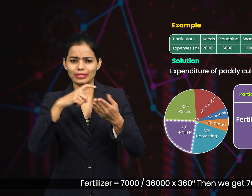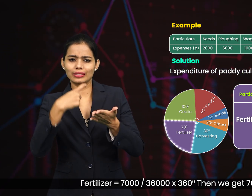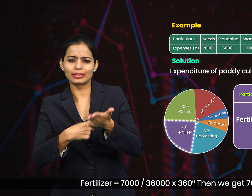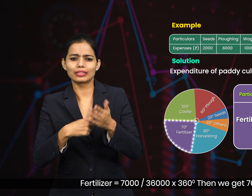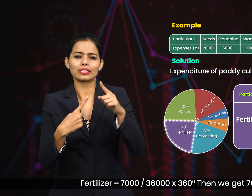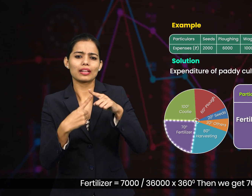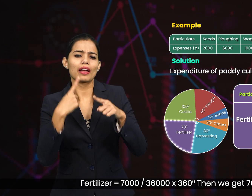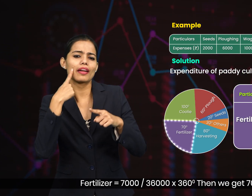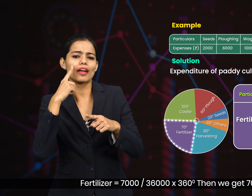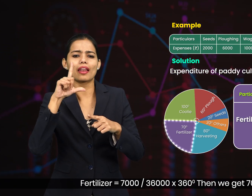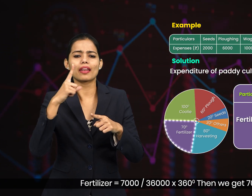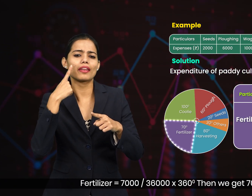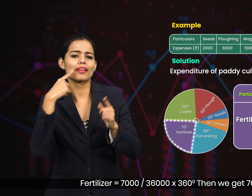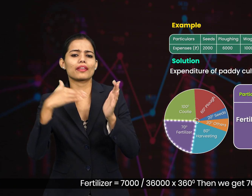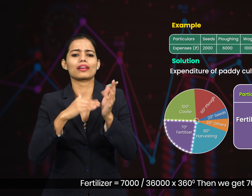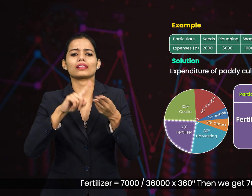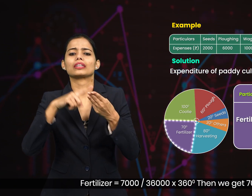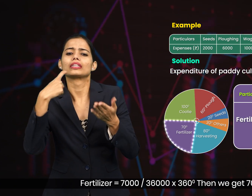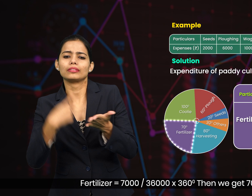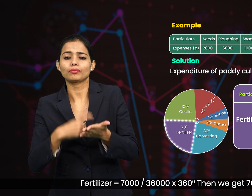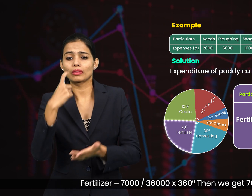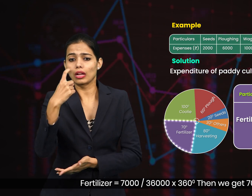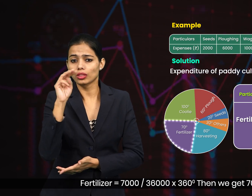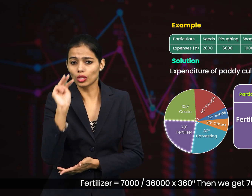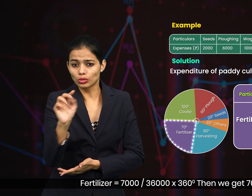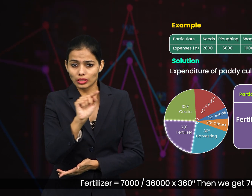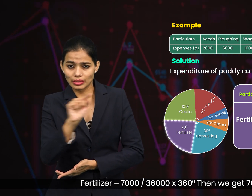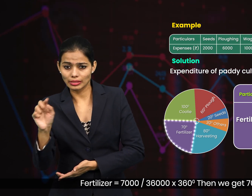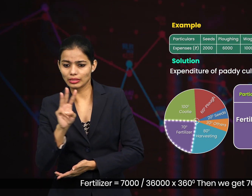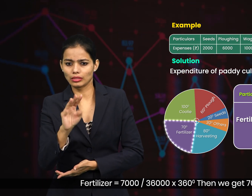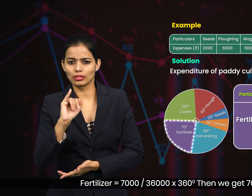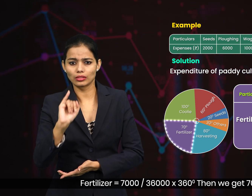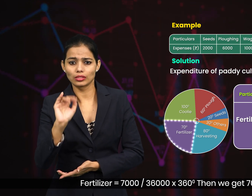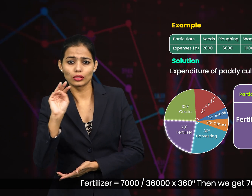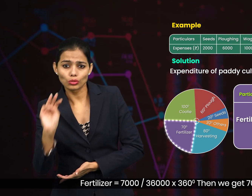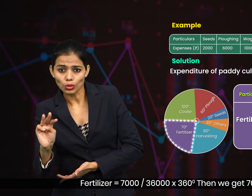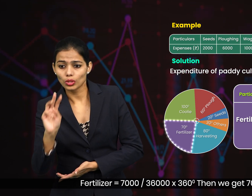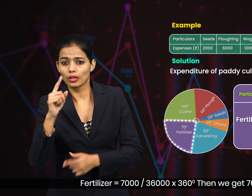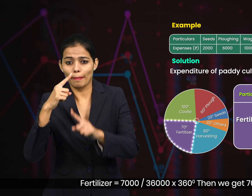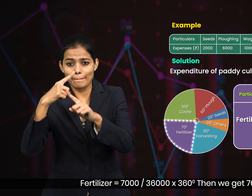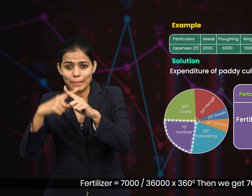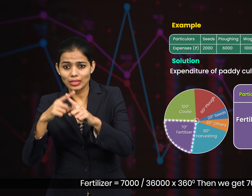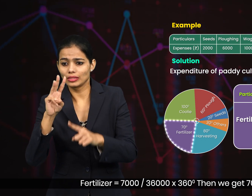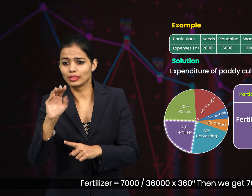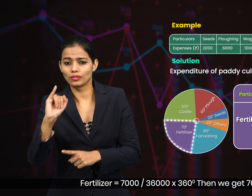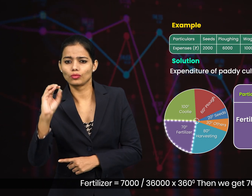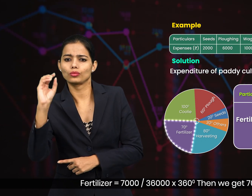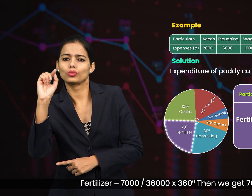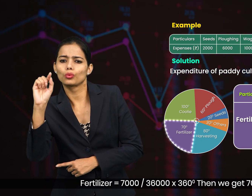Fertilizer is equal to 7,000 by 36,000 into 360 degree. Then we get 70